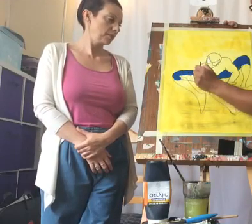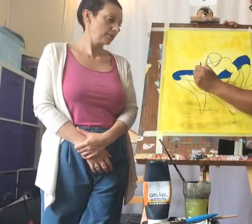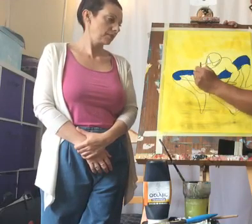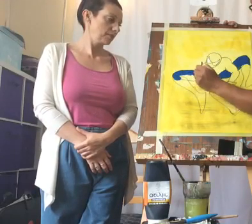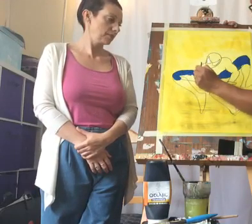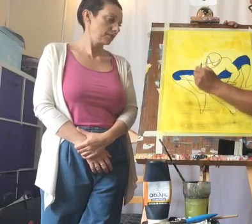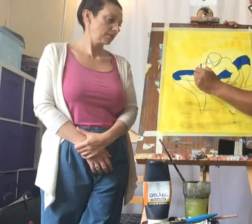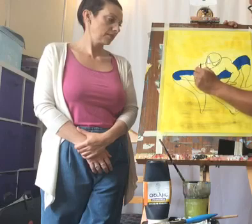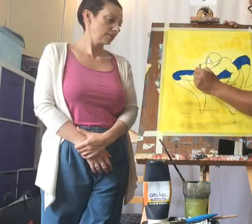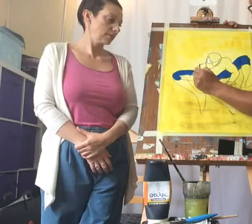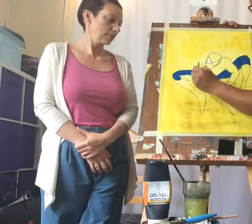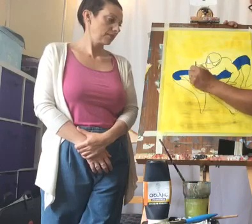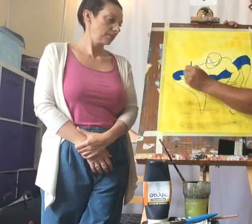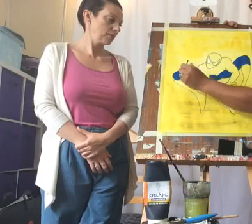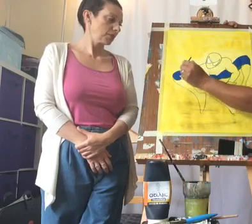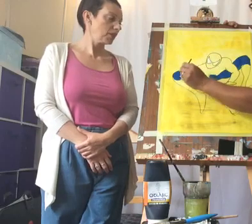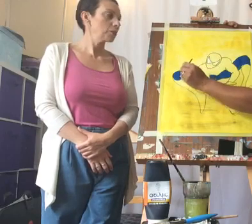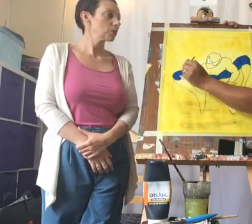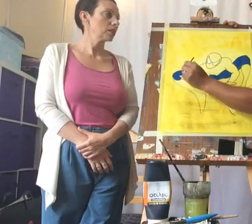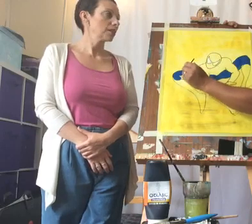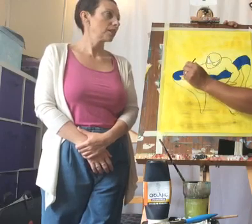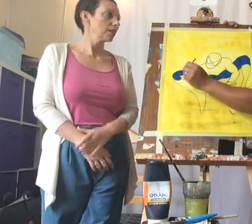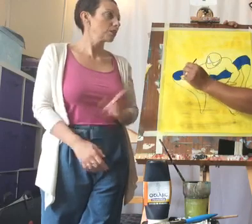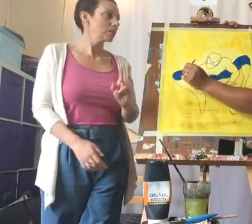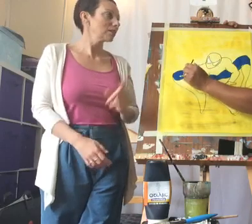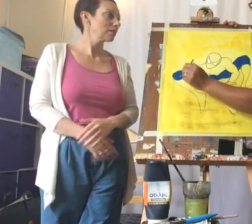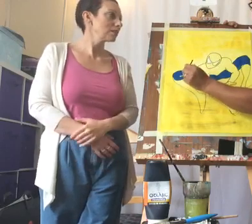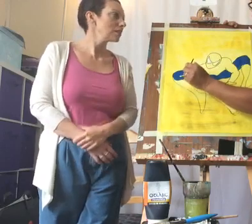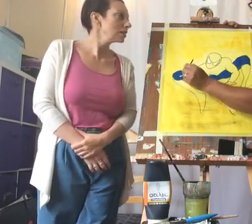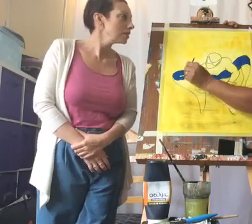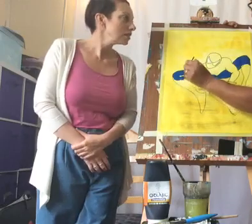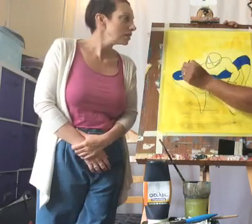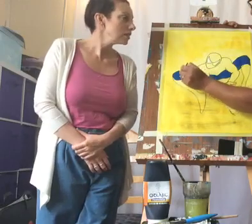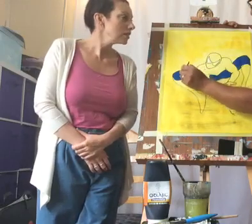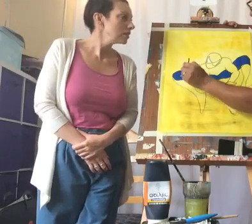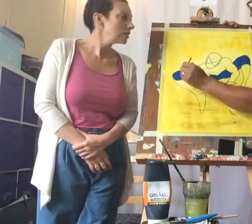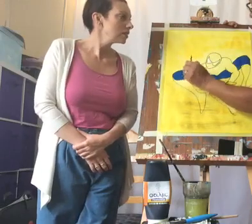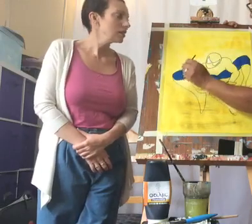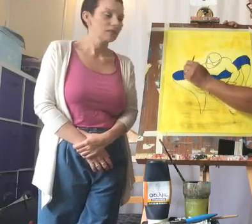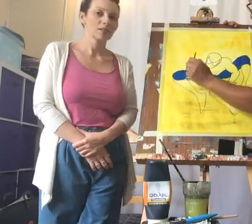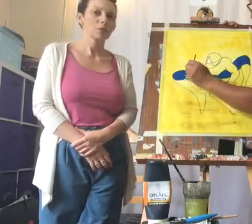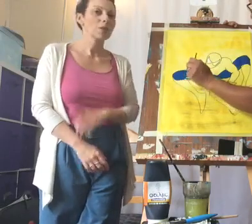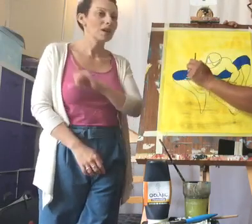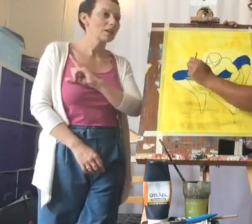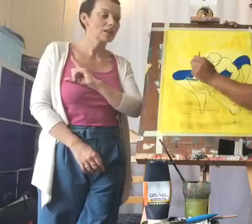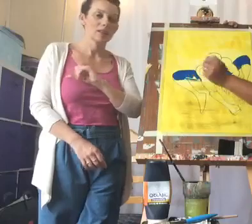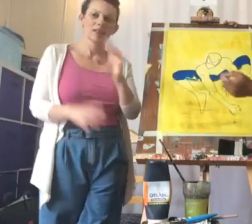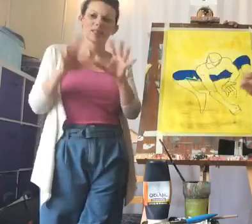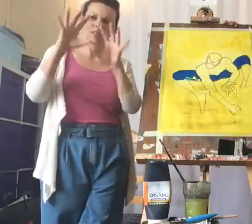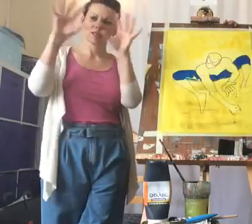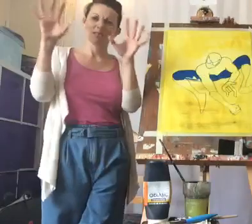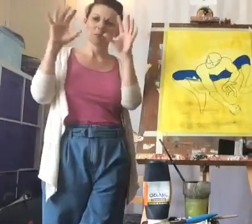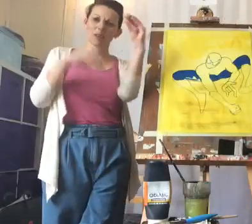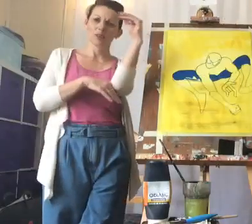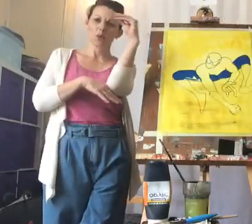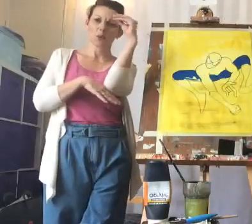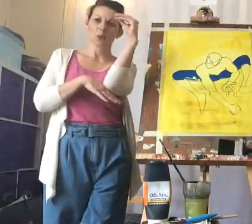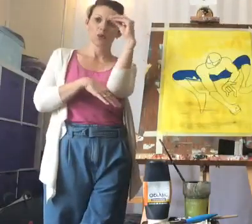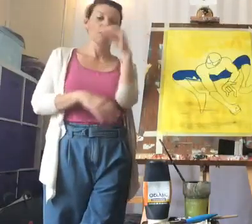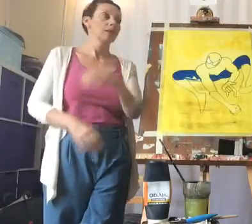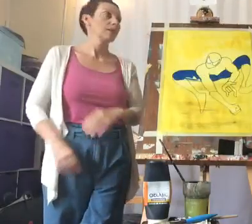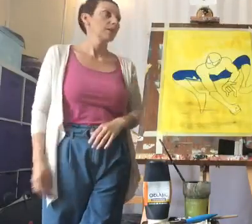She of the Cosmic Goose. I'm not signing that. What? Cosmic Goose? Space Goose. Why? She put a really